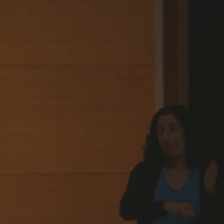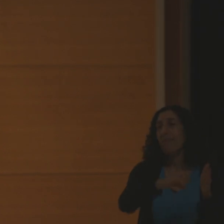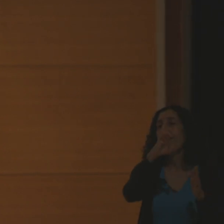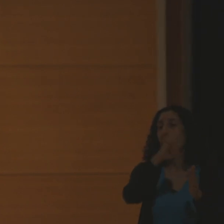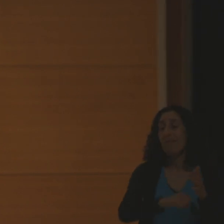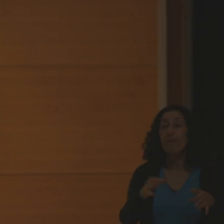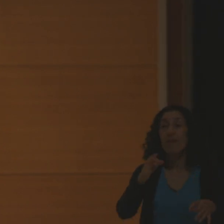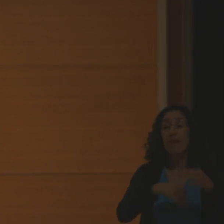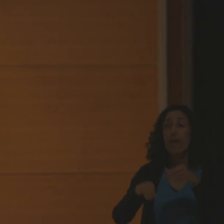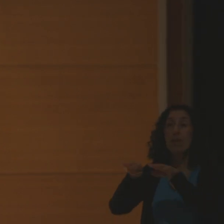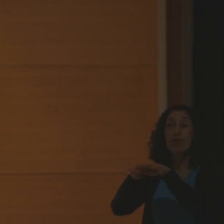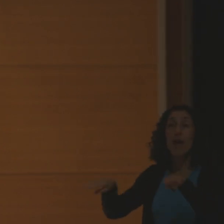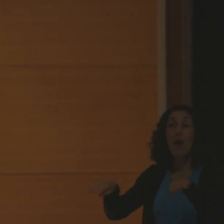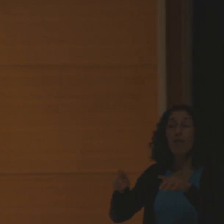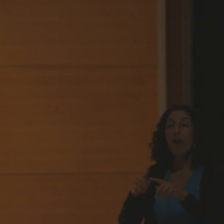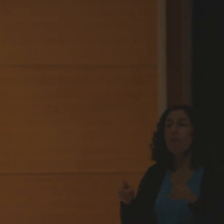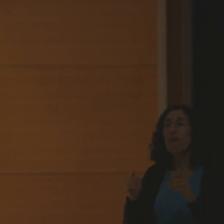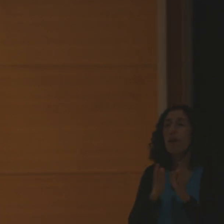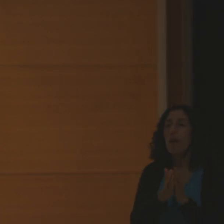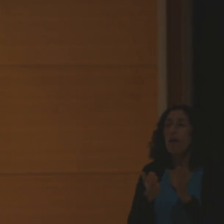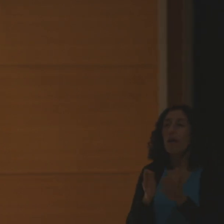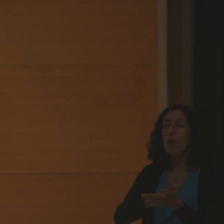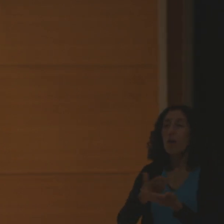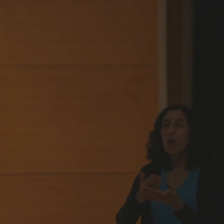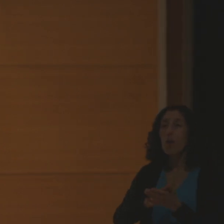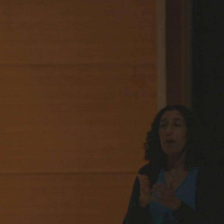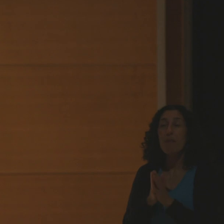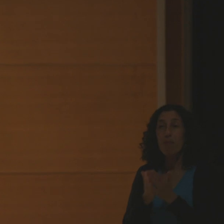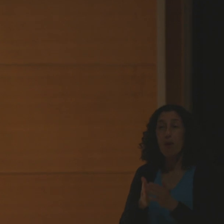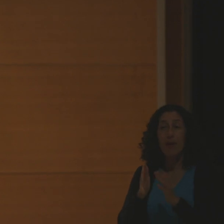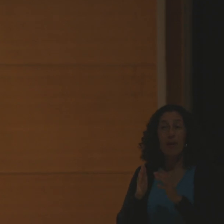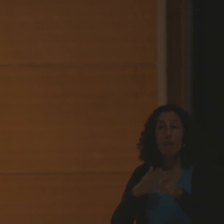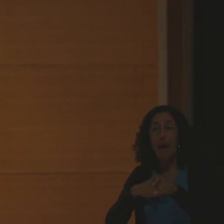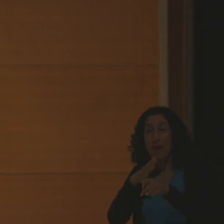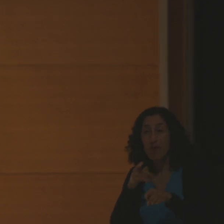literally hundreds of cookbooks, courtesy of my mother right there.